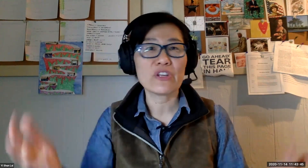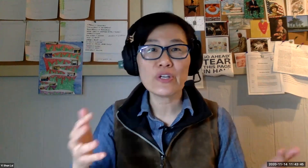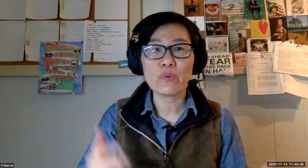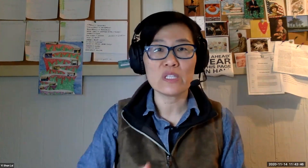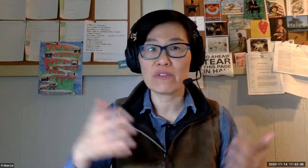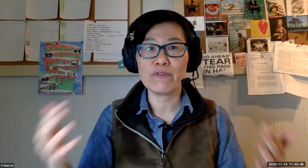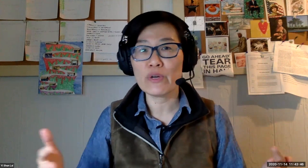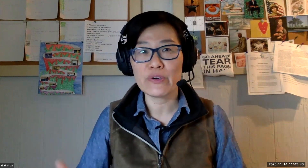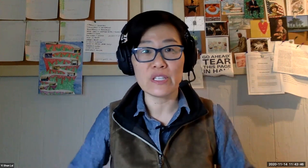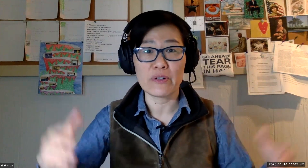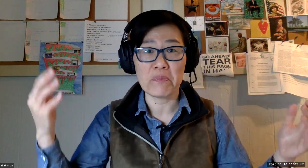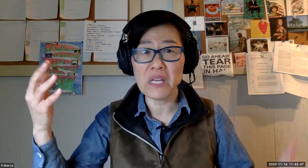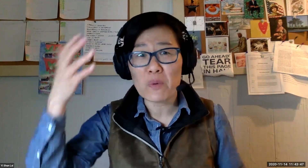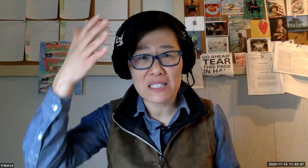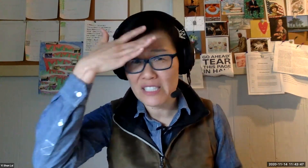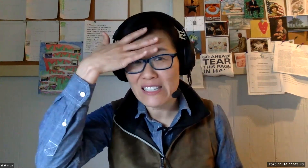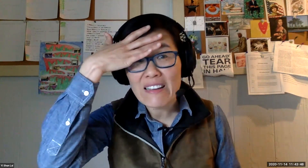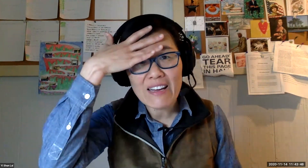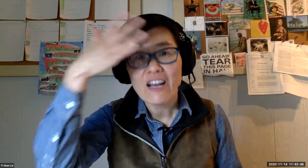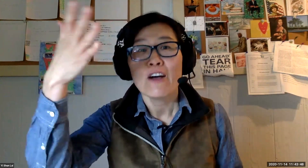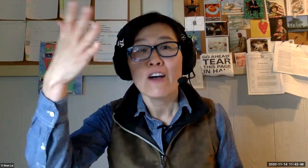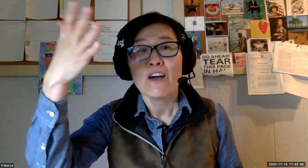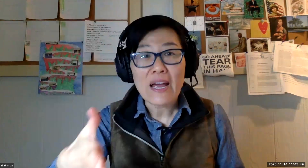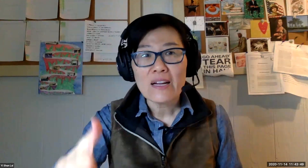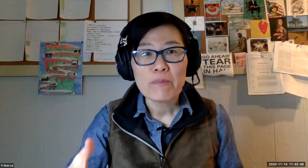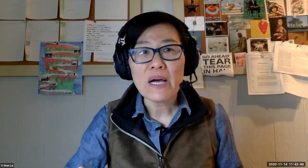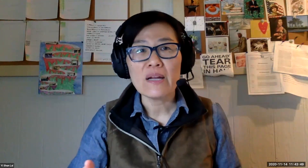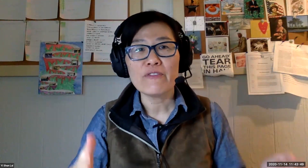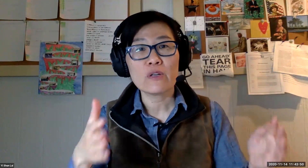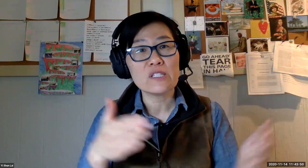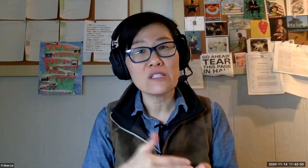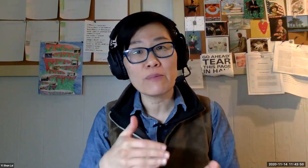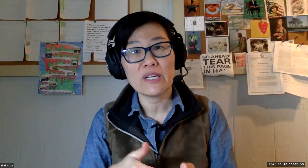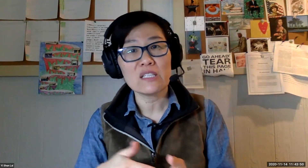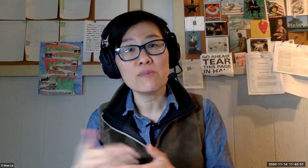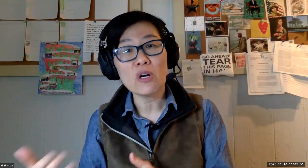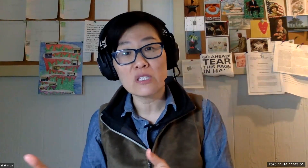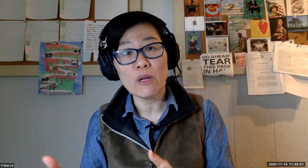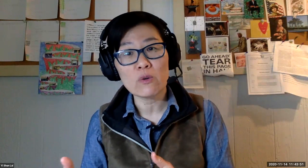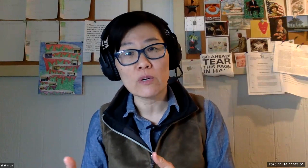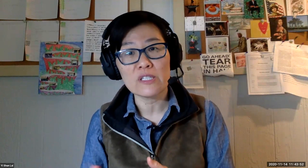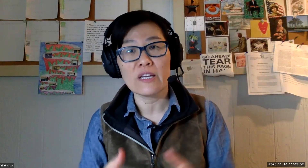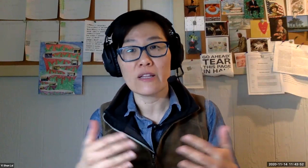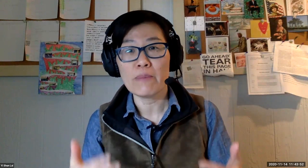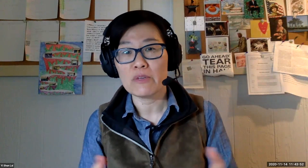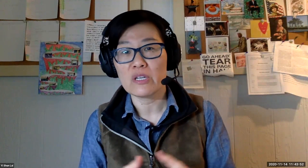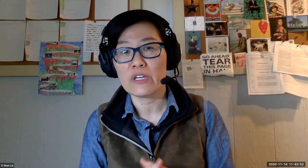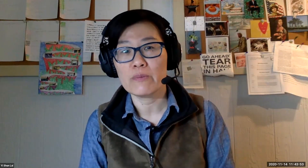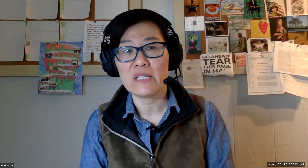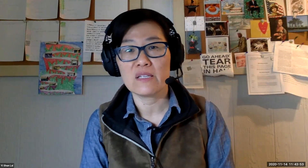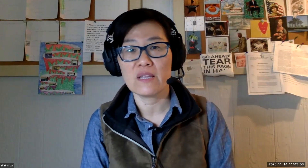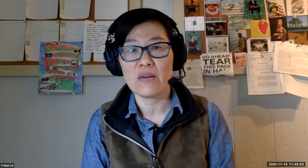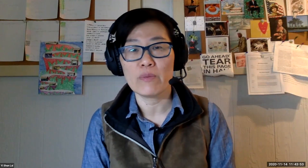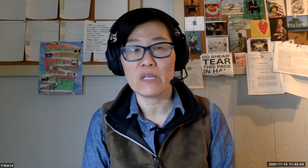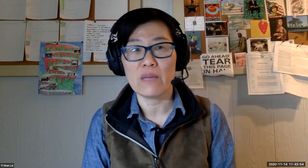once every year, once every 4 years. If you're me, once every decade. But if you're consistently putting out smaller works and getting them published on a